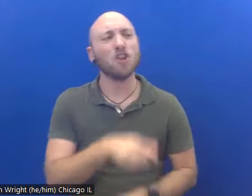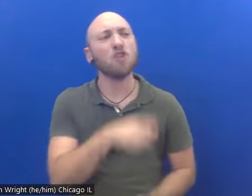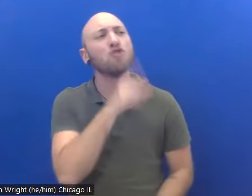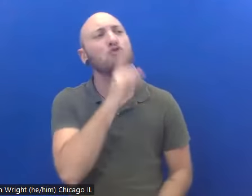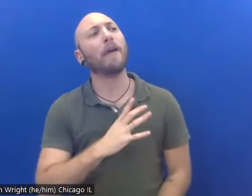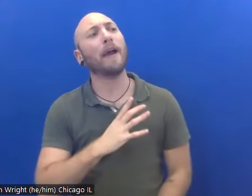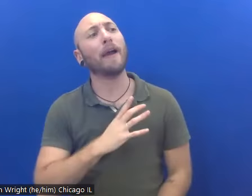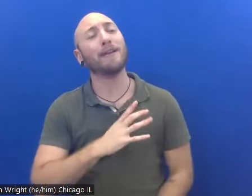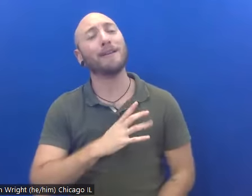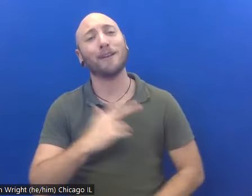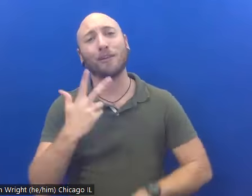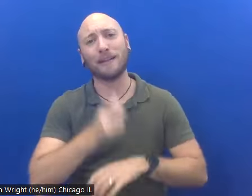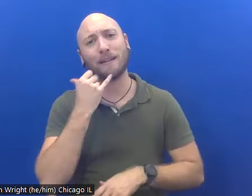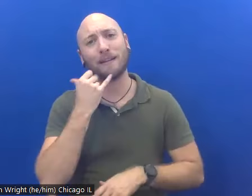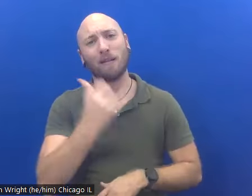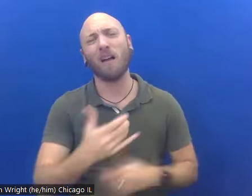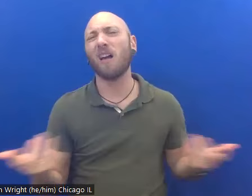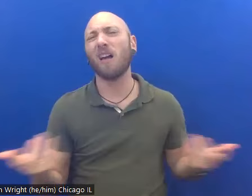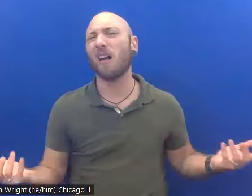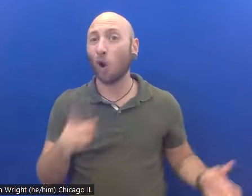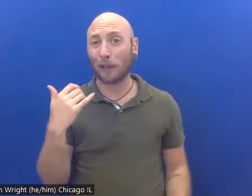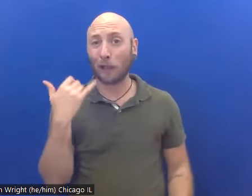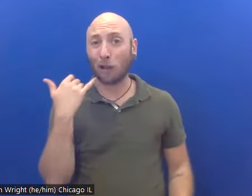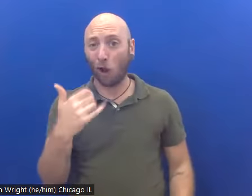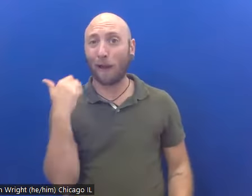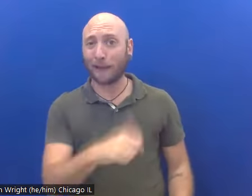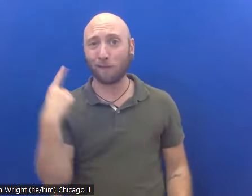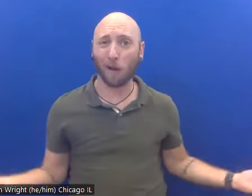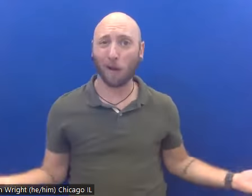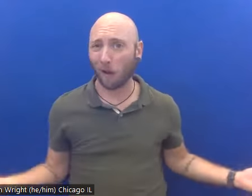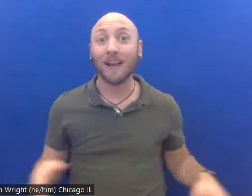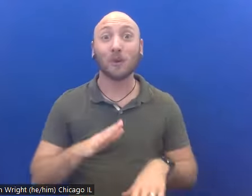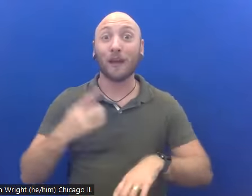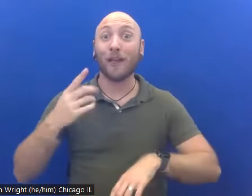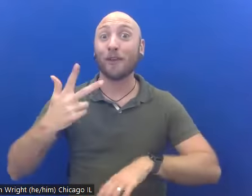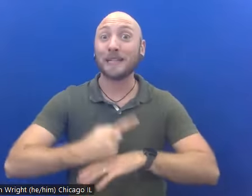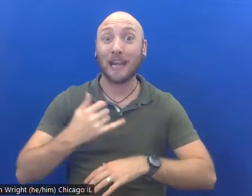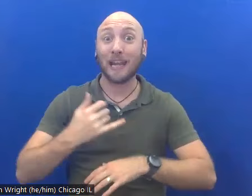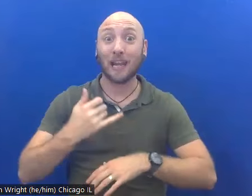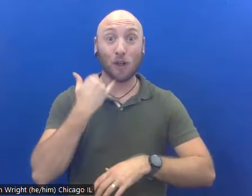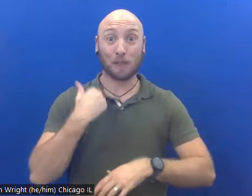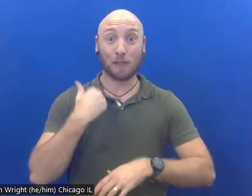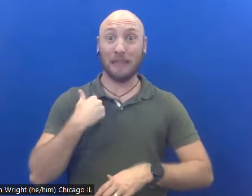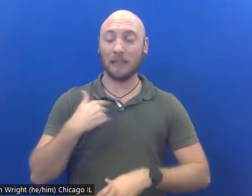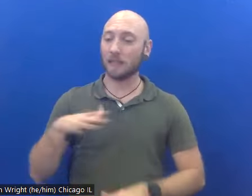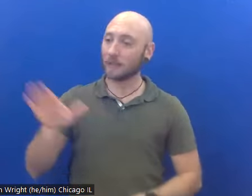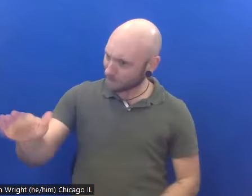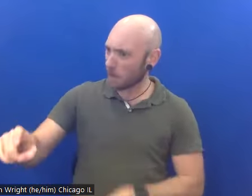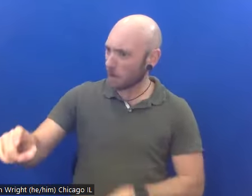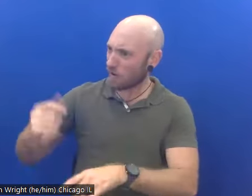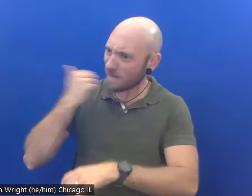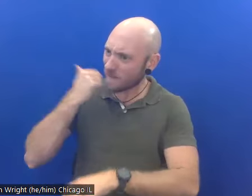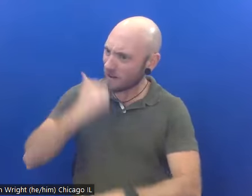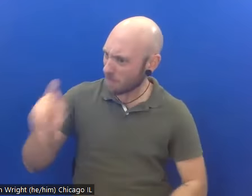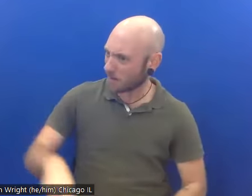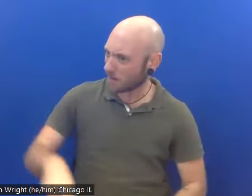right? Who actually calls people? Then he called me on day 3 and he explained like, "Hey, look, I want you to call, start calling me every day. If you don't want to,